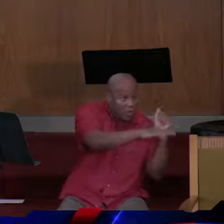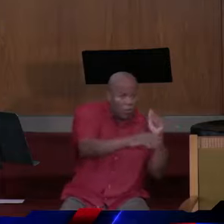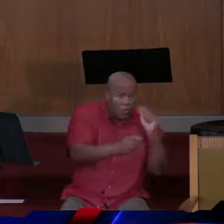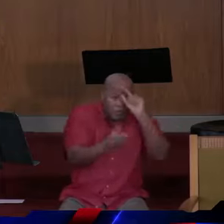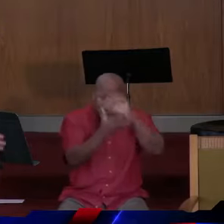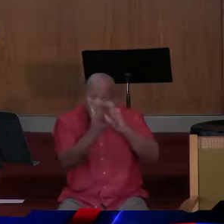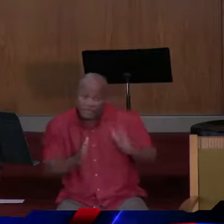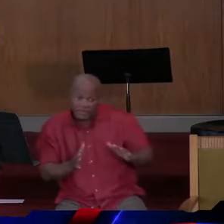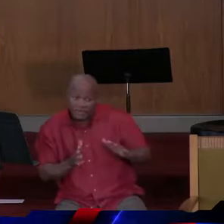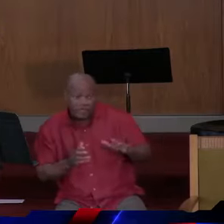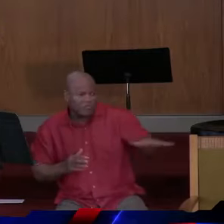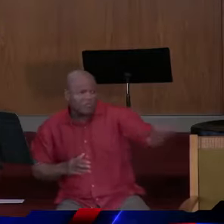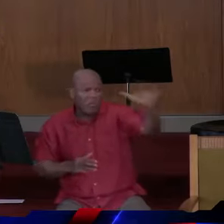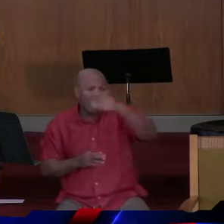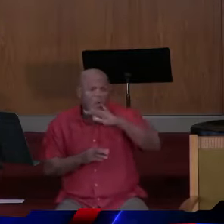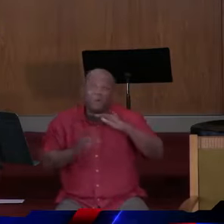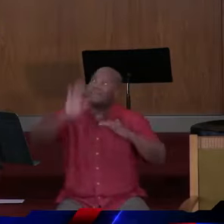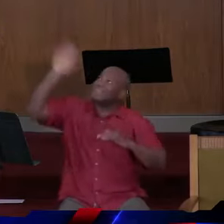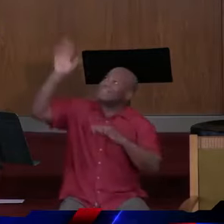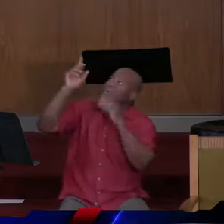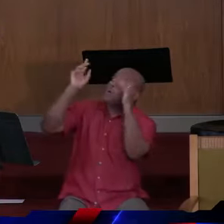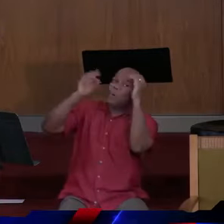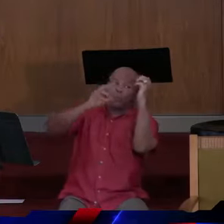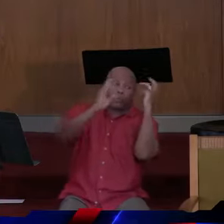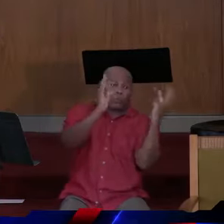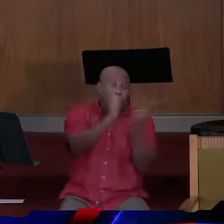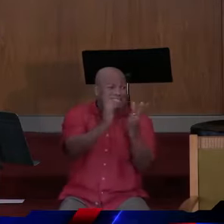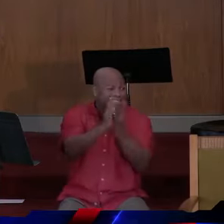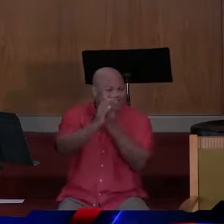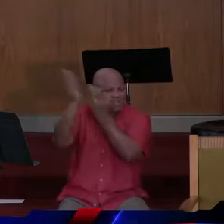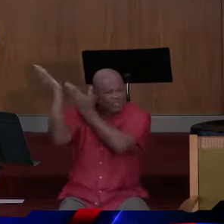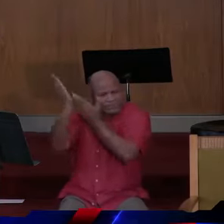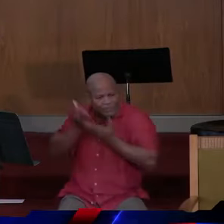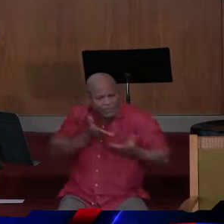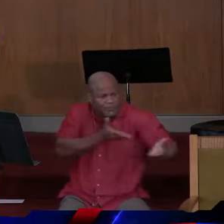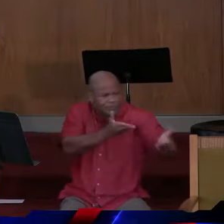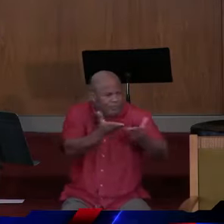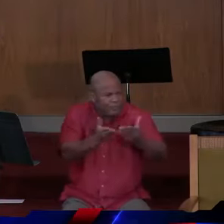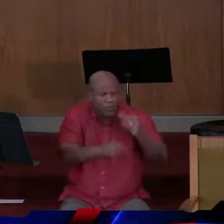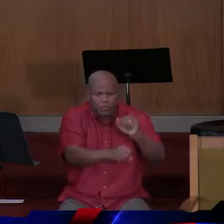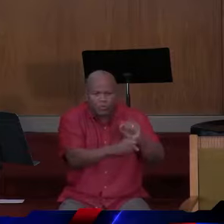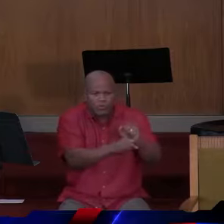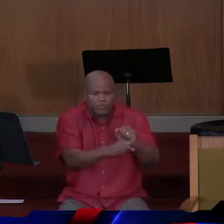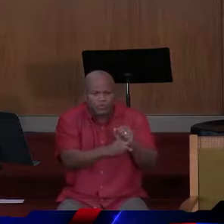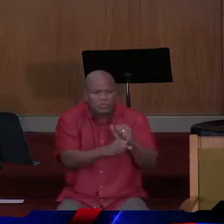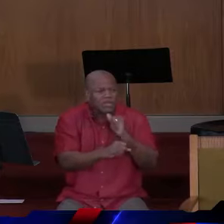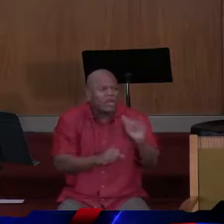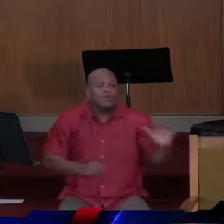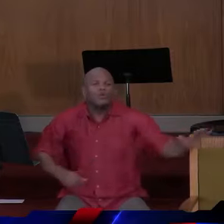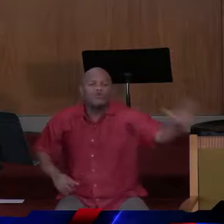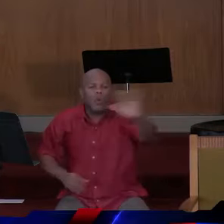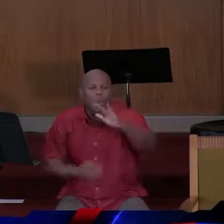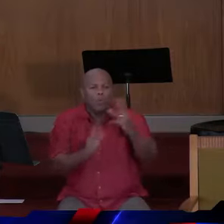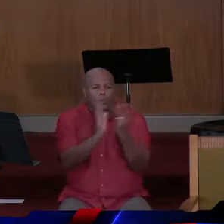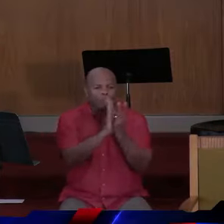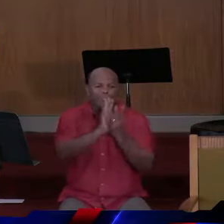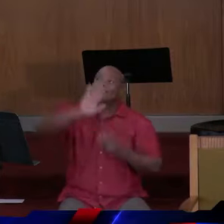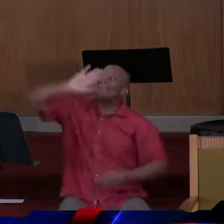believer, we're called to carry His witness as a steward. It ain't your witness, it's His witness.